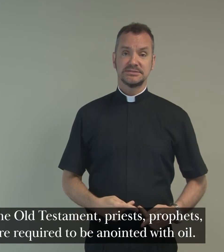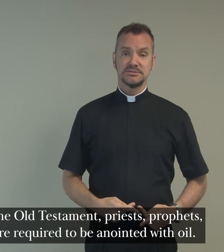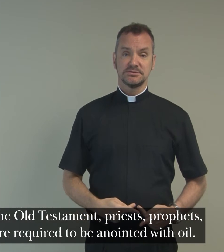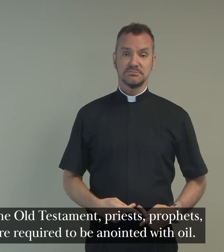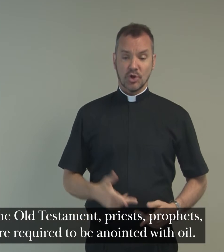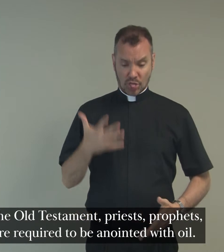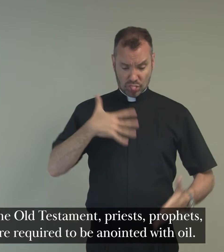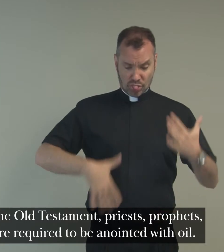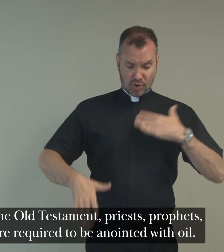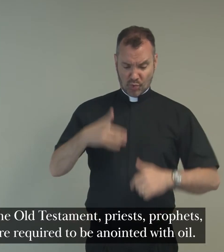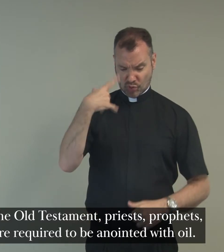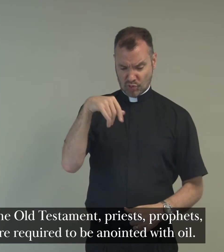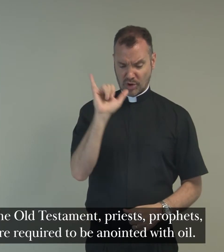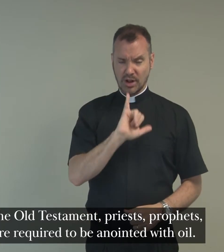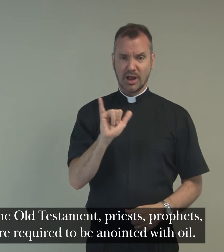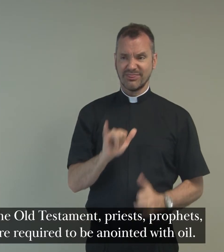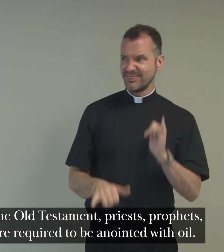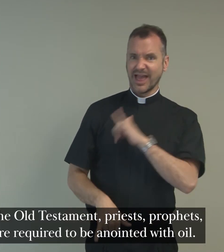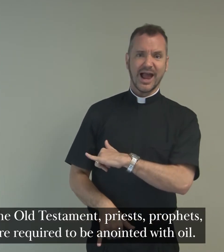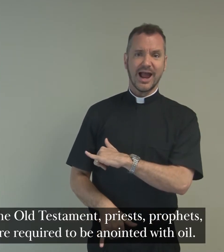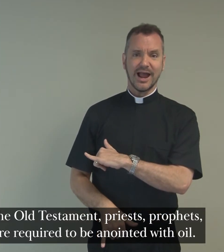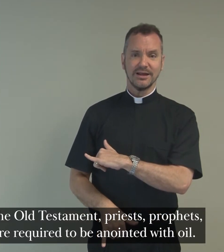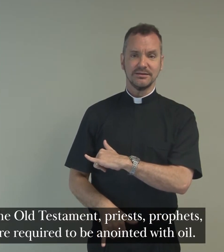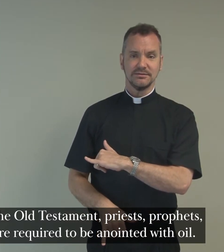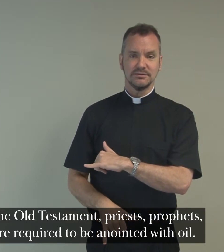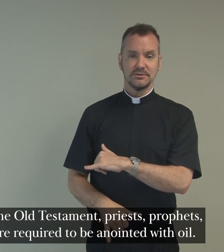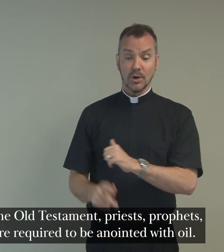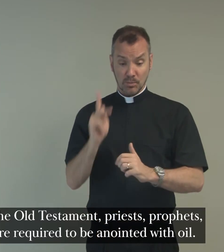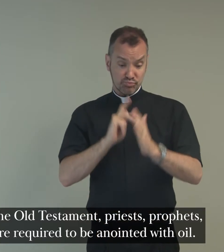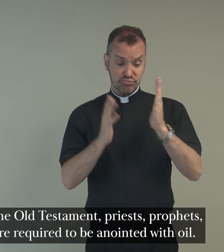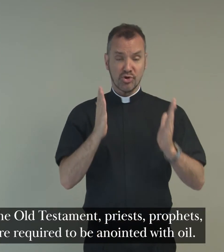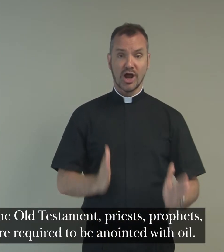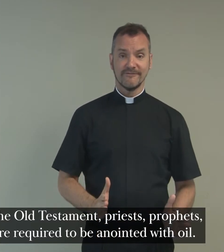prophets, and kings were required to be anointed with oil.